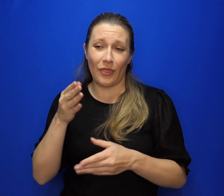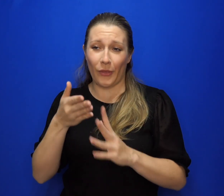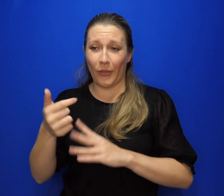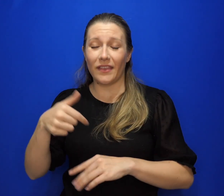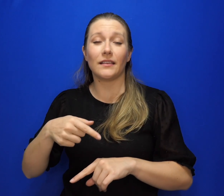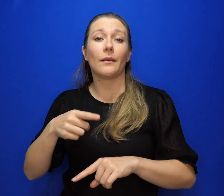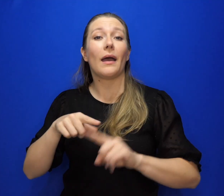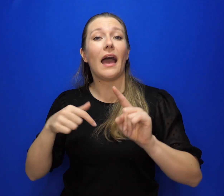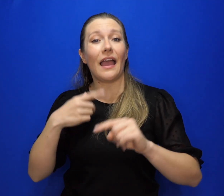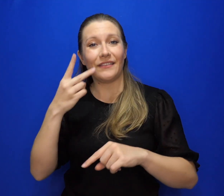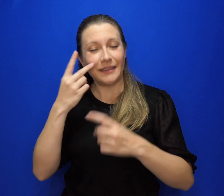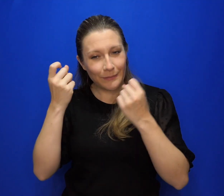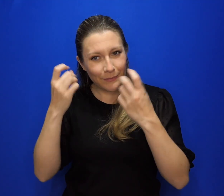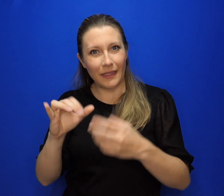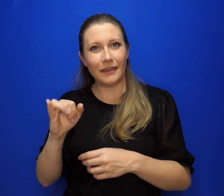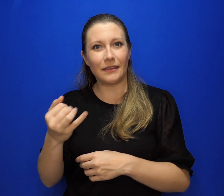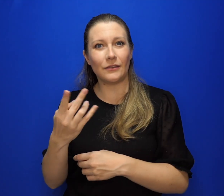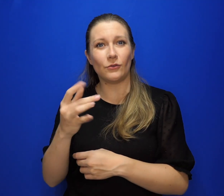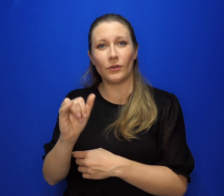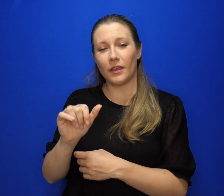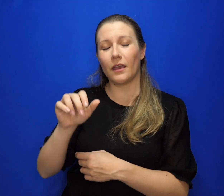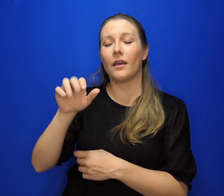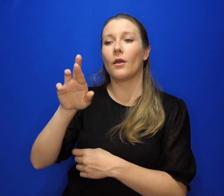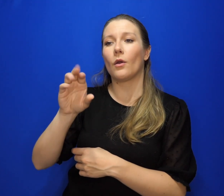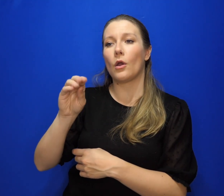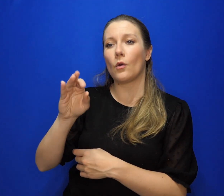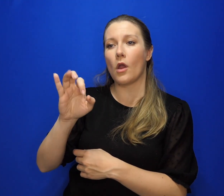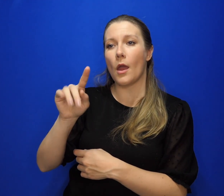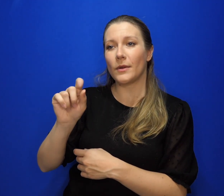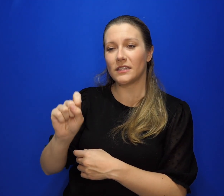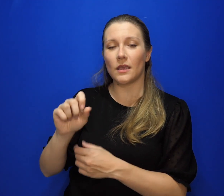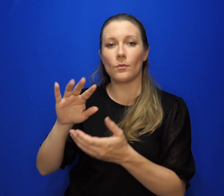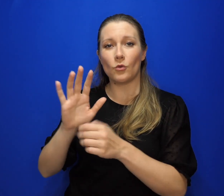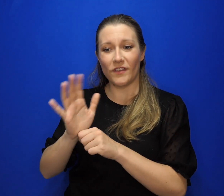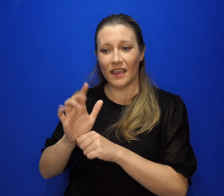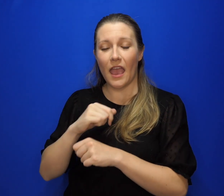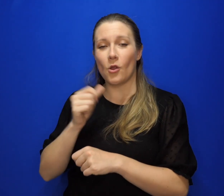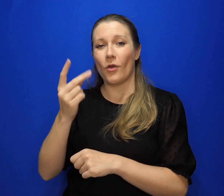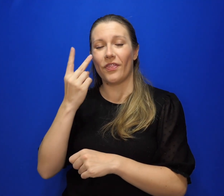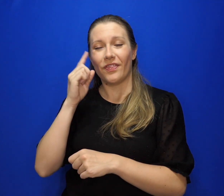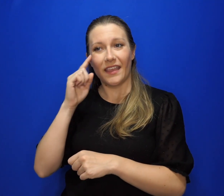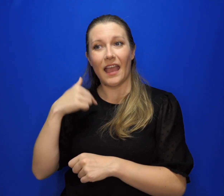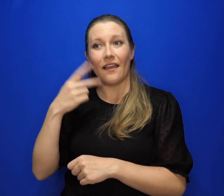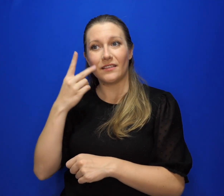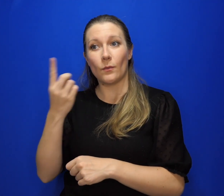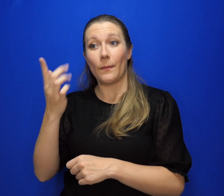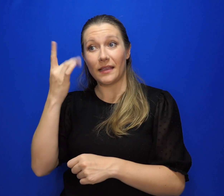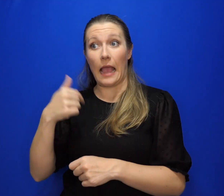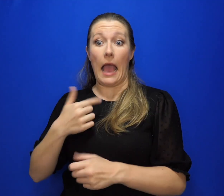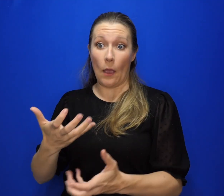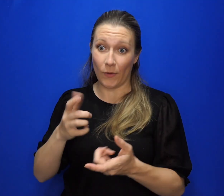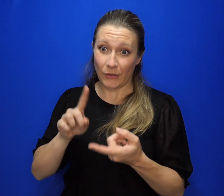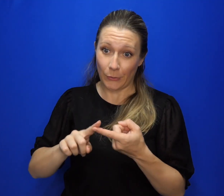don't think I've seen one of them on purpose or because I wanted to, but I have. Let's go through all the Julia Roberts movies I